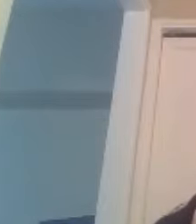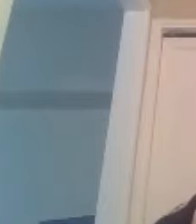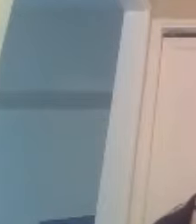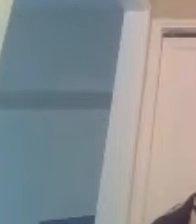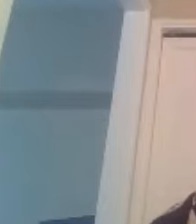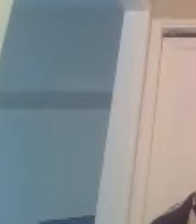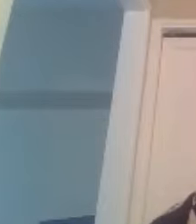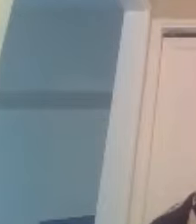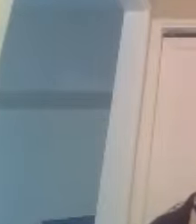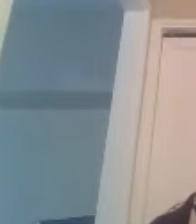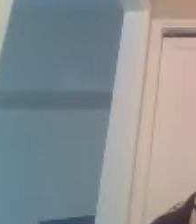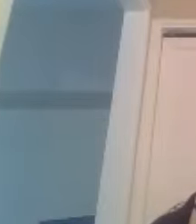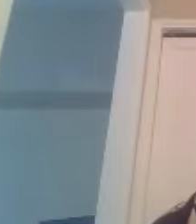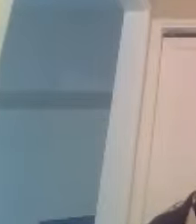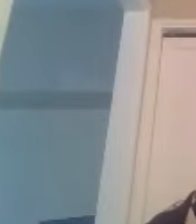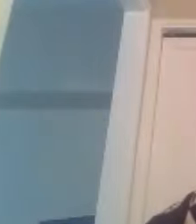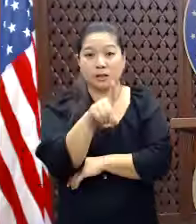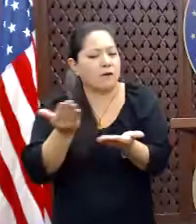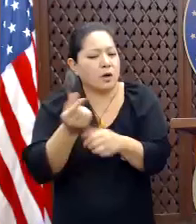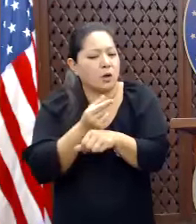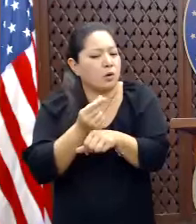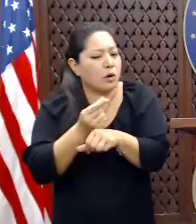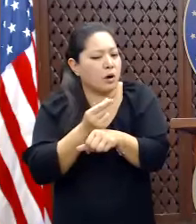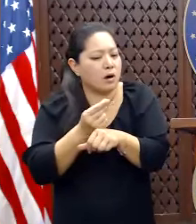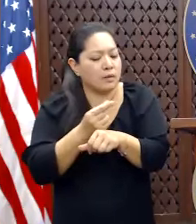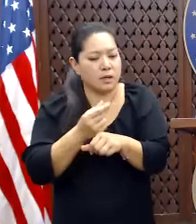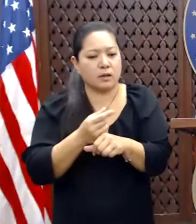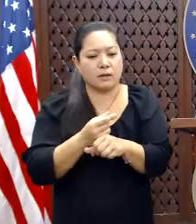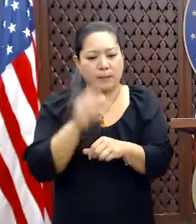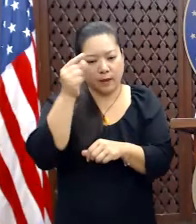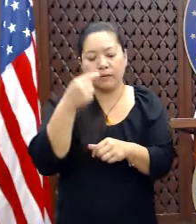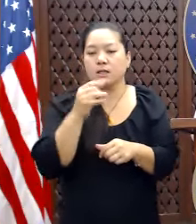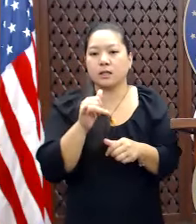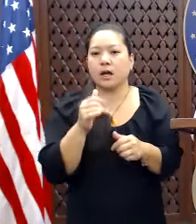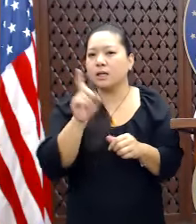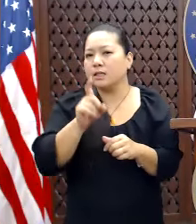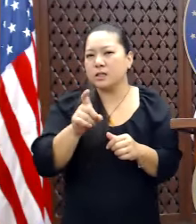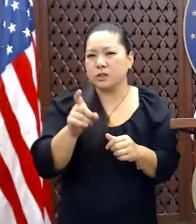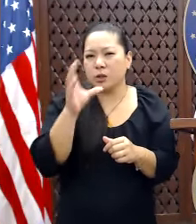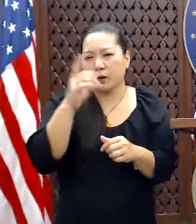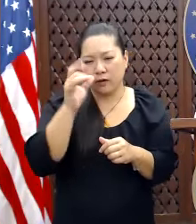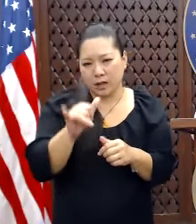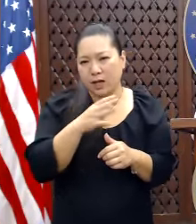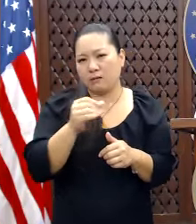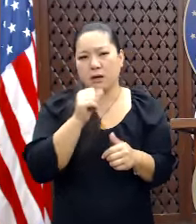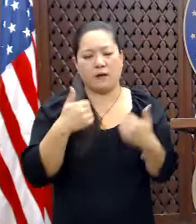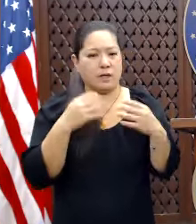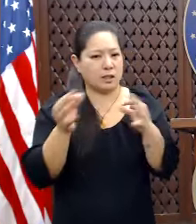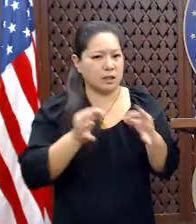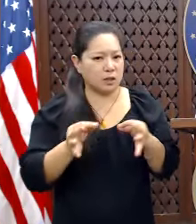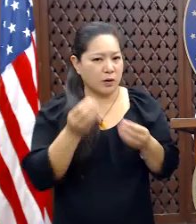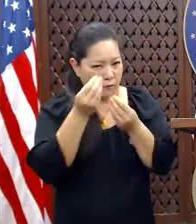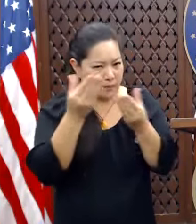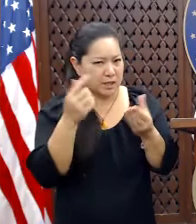payments for Guam residents? I need to look at that. Nestor, I don't have detailed information about